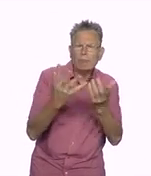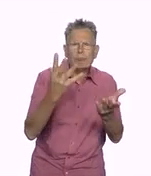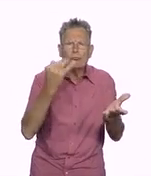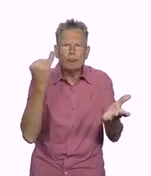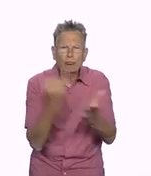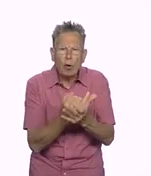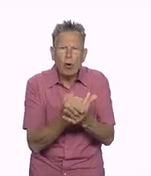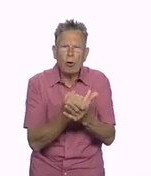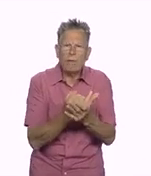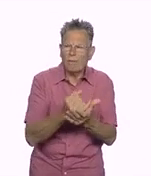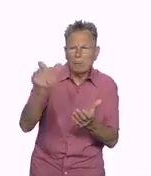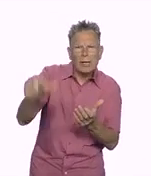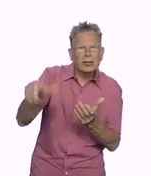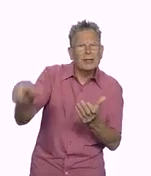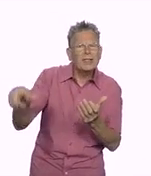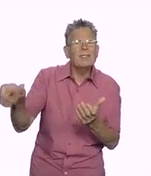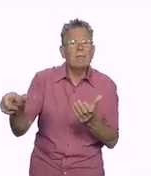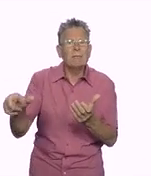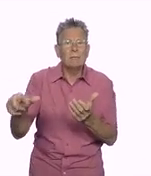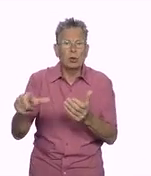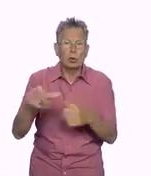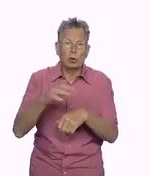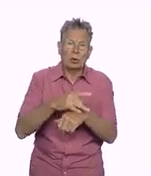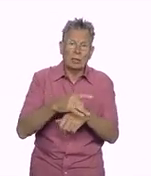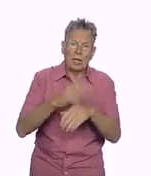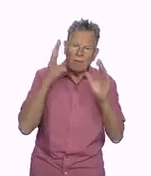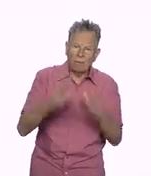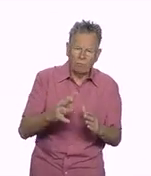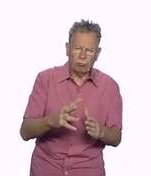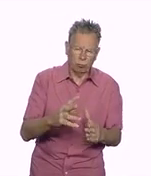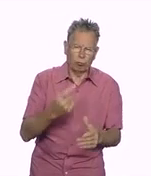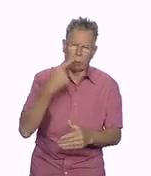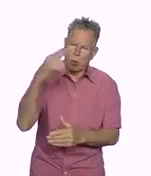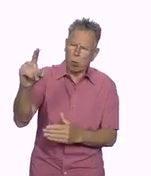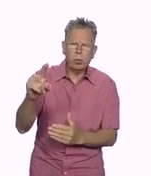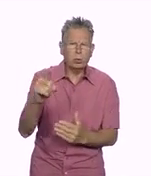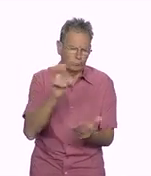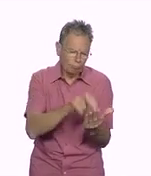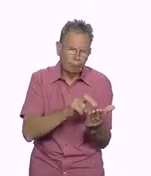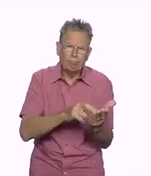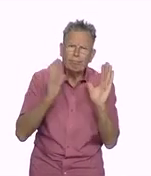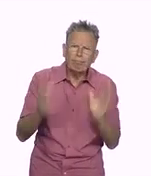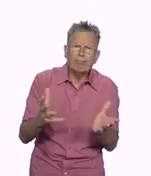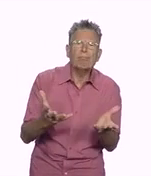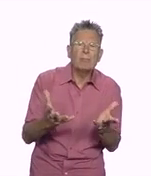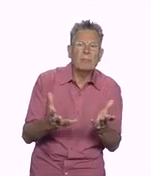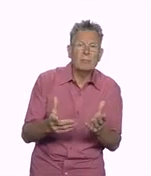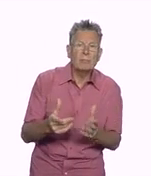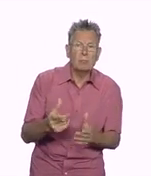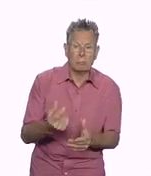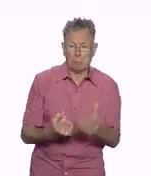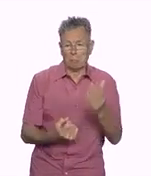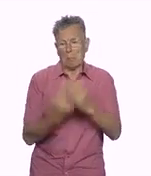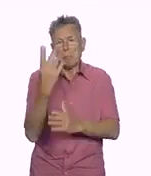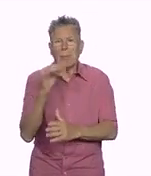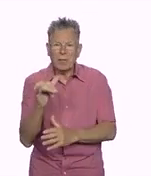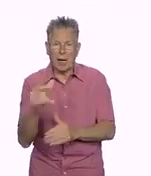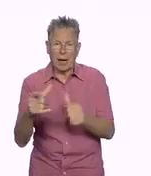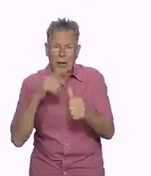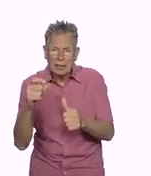Doctors have to report when things go wrong for patients, for example, accidents and mistakes, or when patients get serious side effects